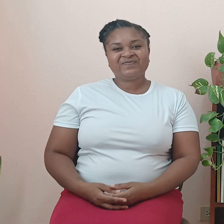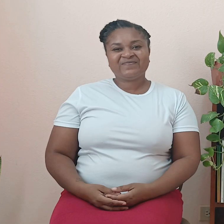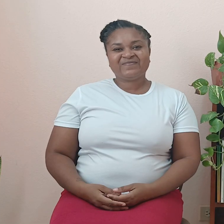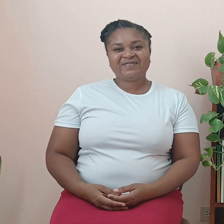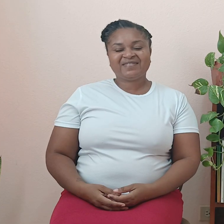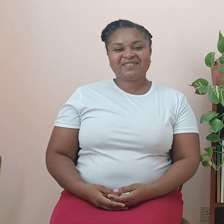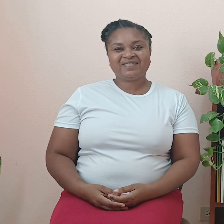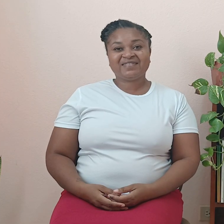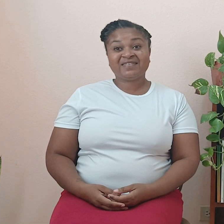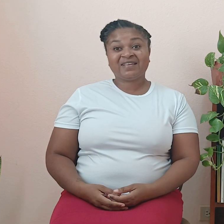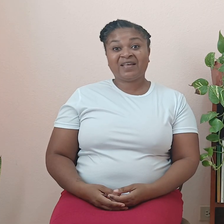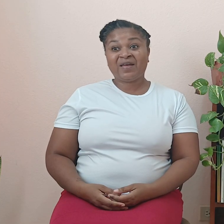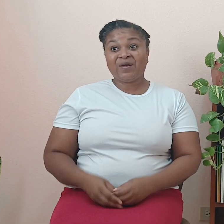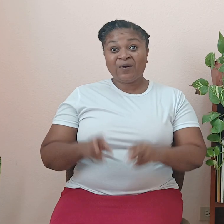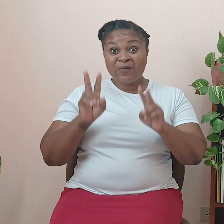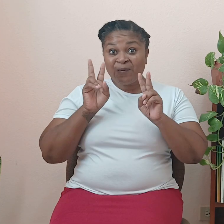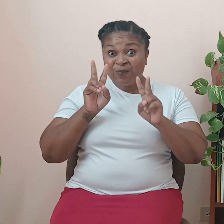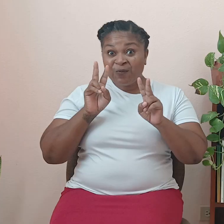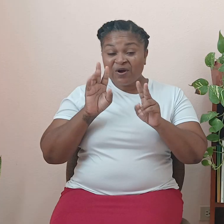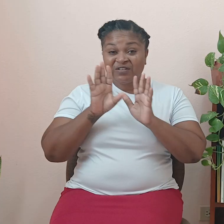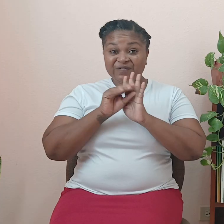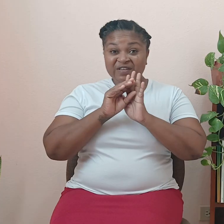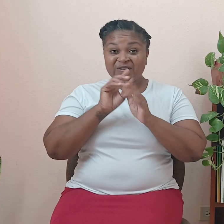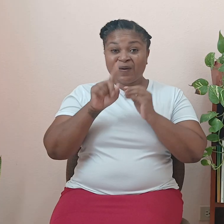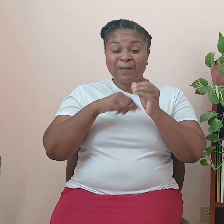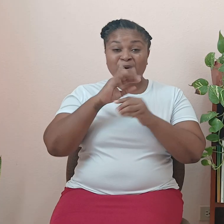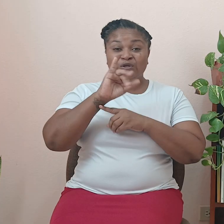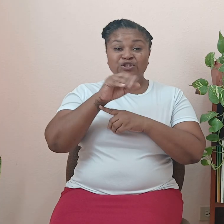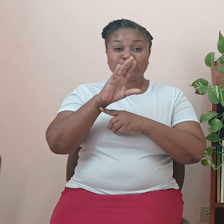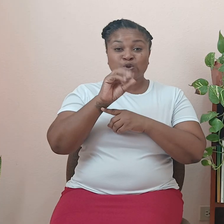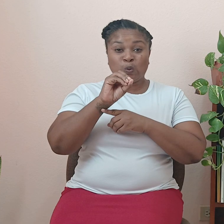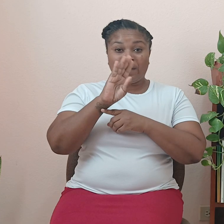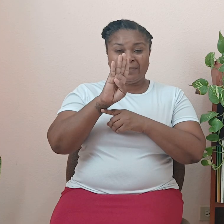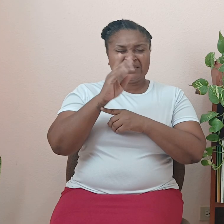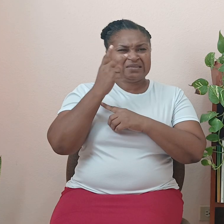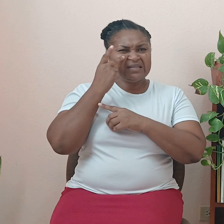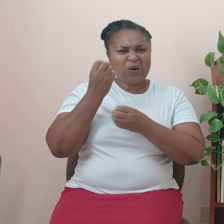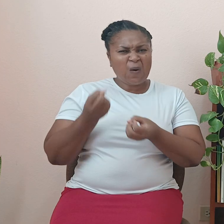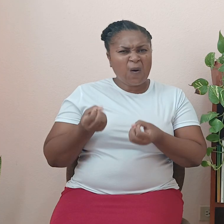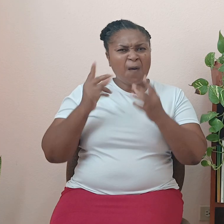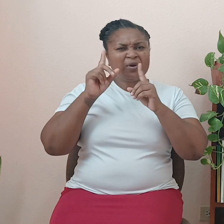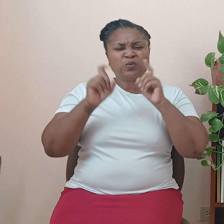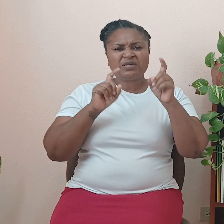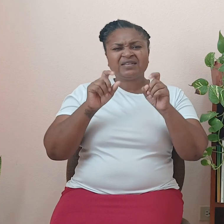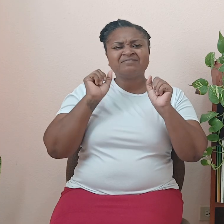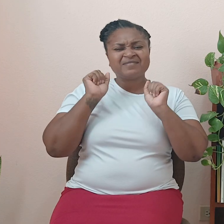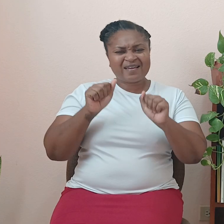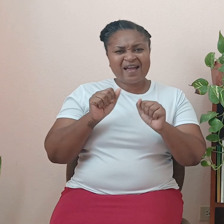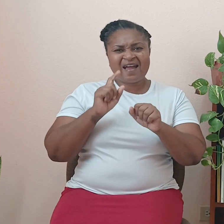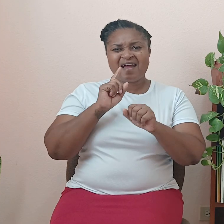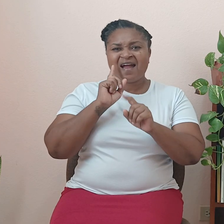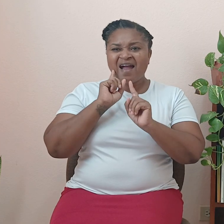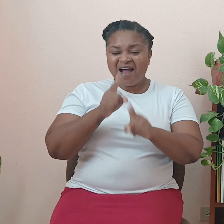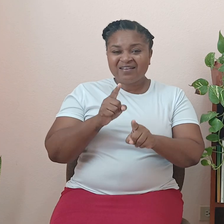Watch our video about Job and see how many of these questions you can answer.